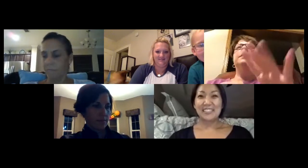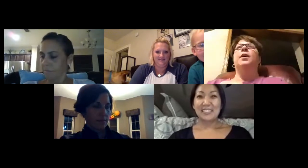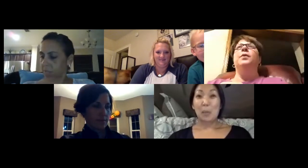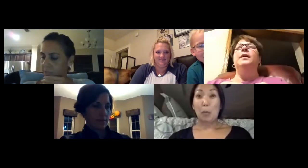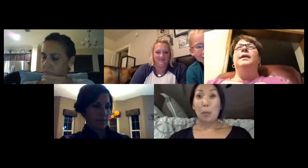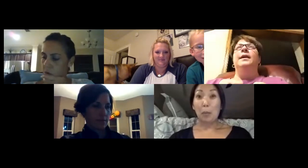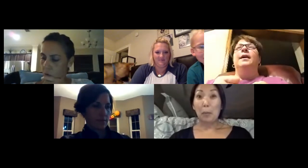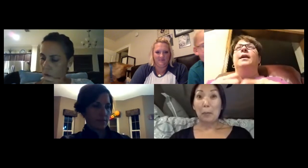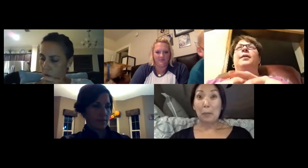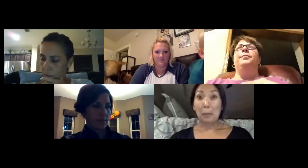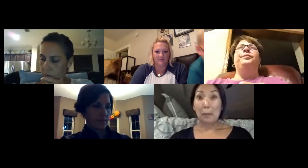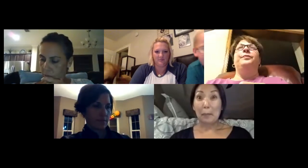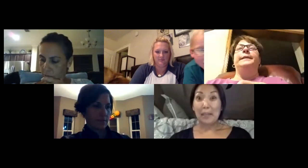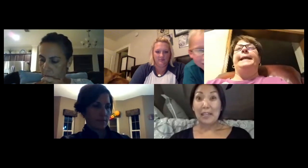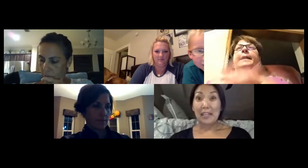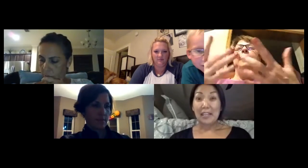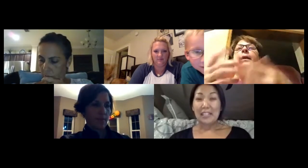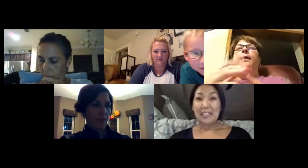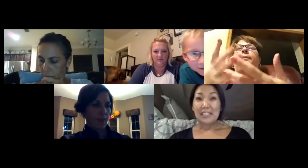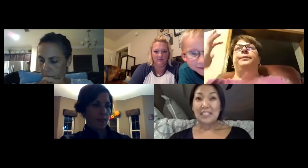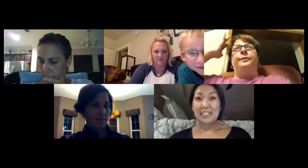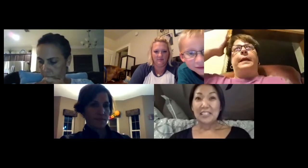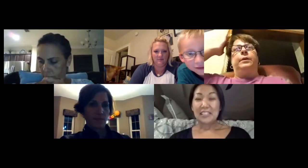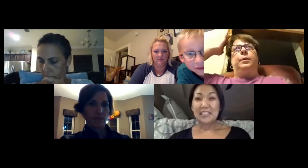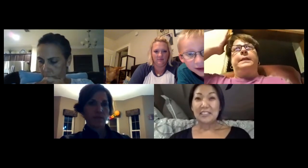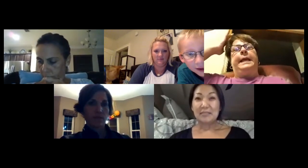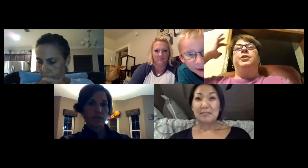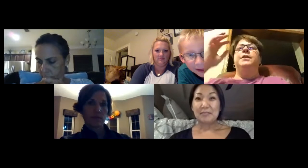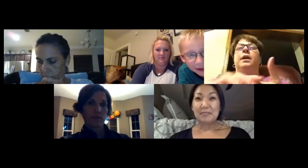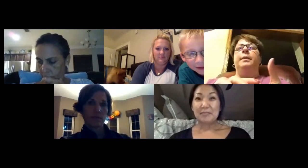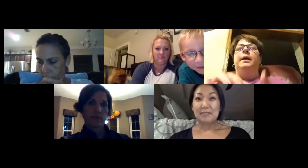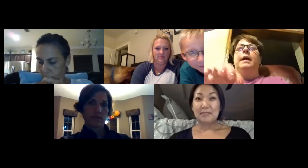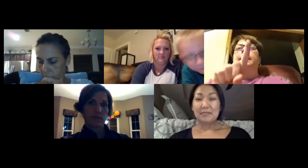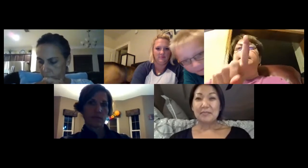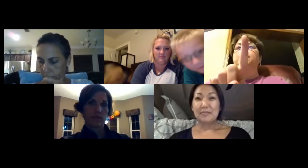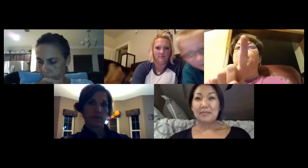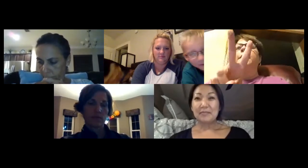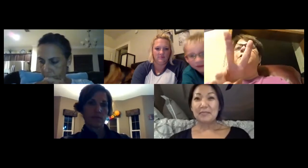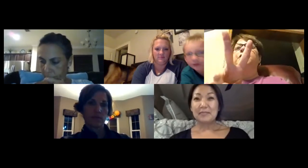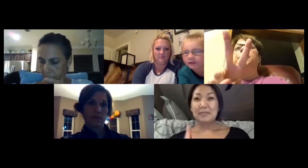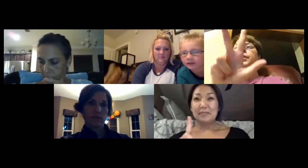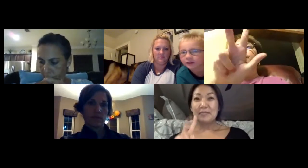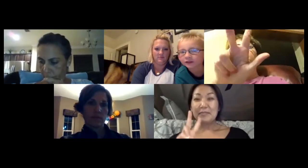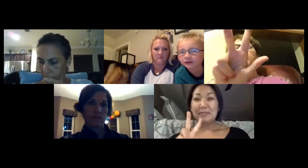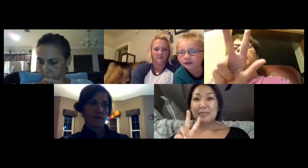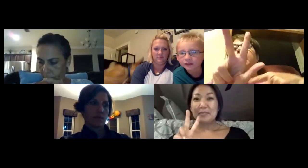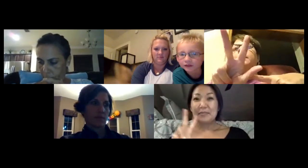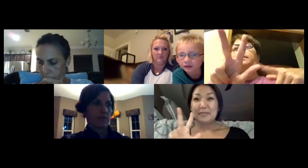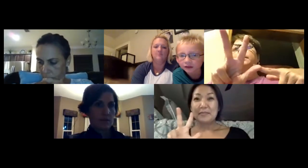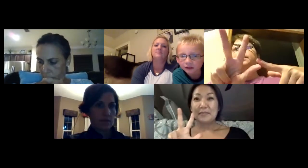So like I don't know what the ages are, but I mean this is 1, 2, 3. This is 3.